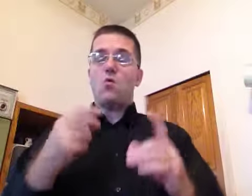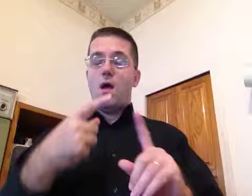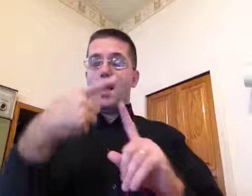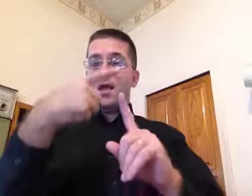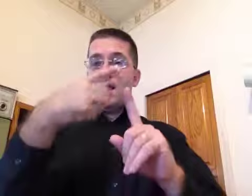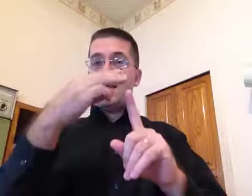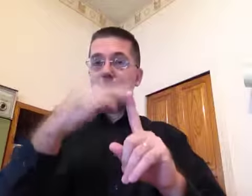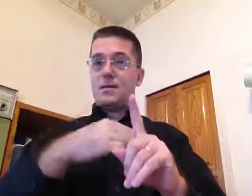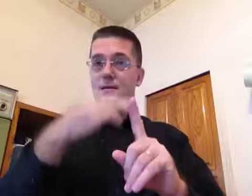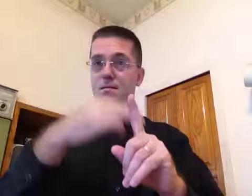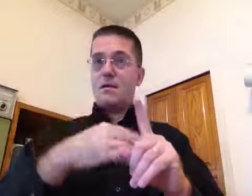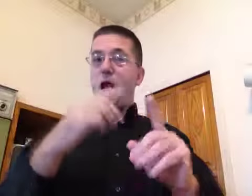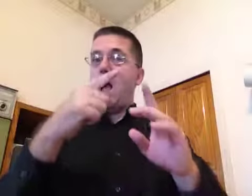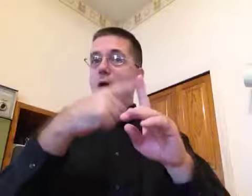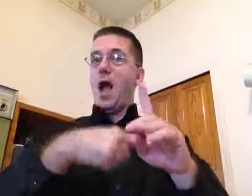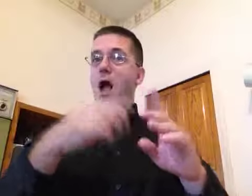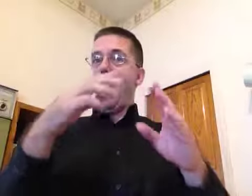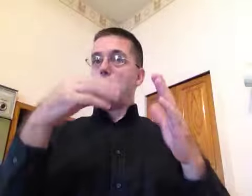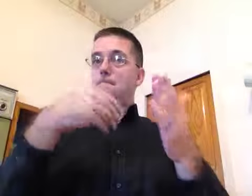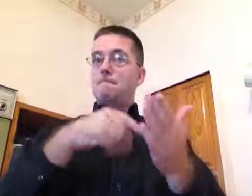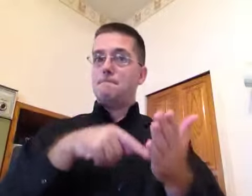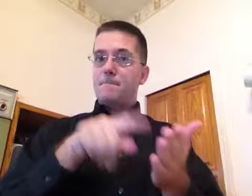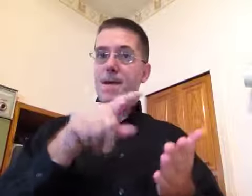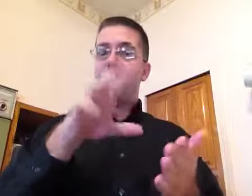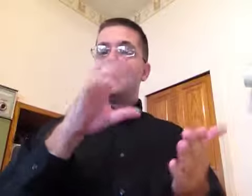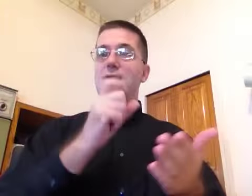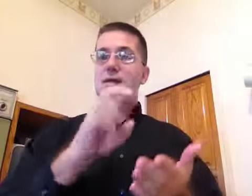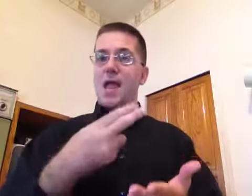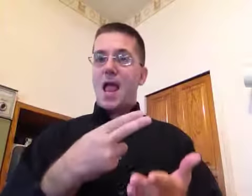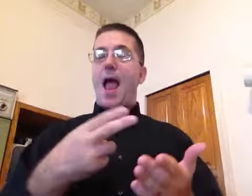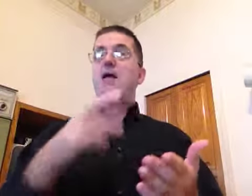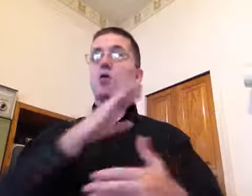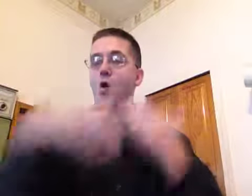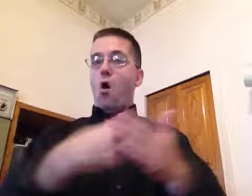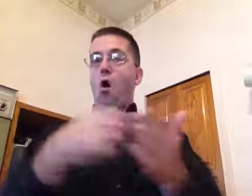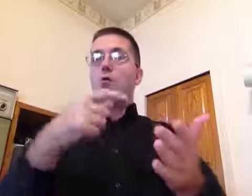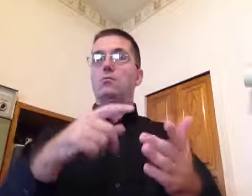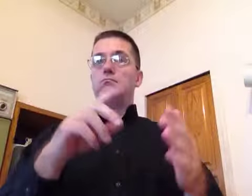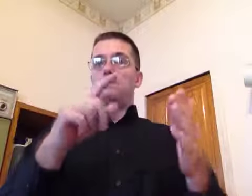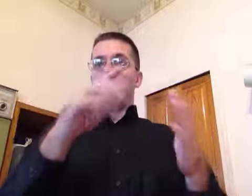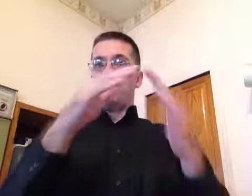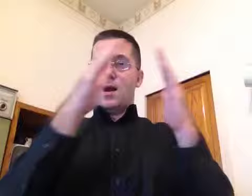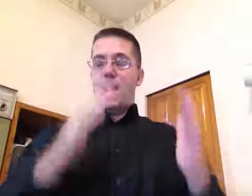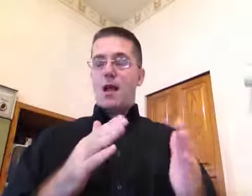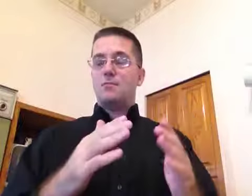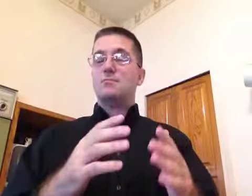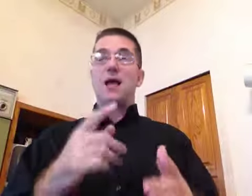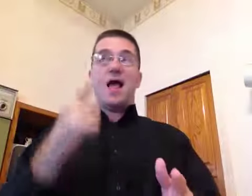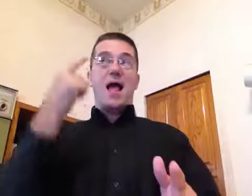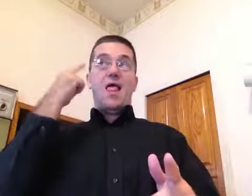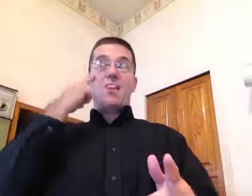still got a year to go. With business the way it is, I believe that we can meet that goal a little bit sooner.